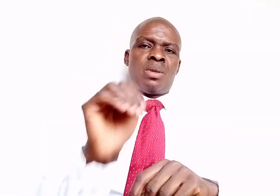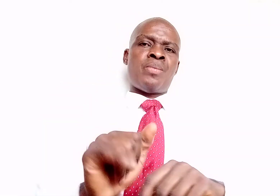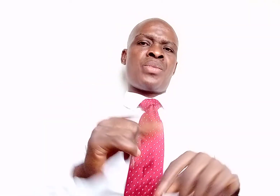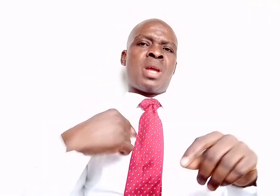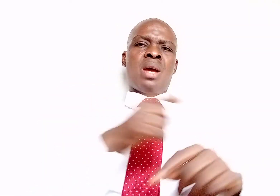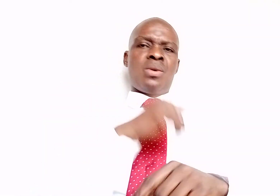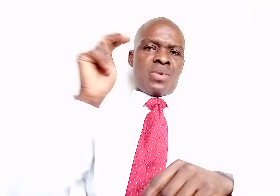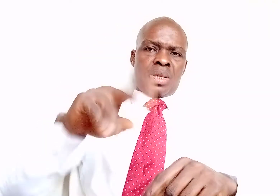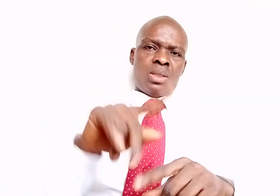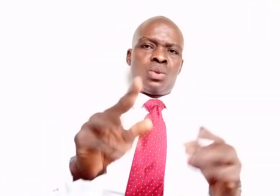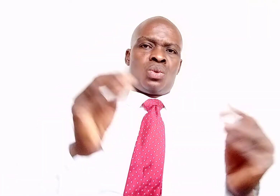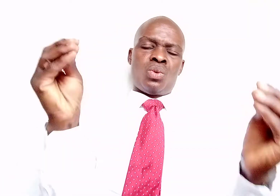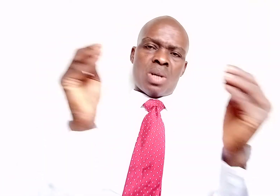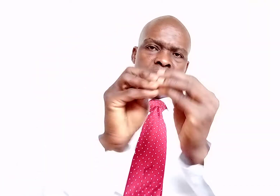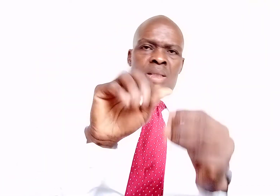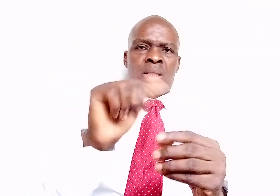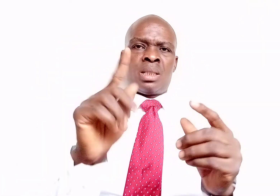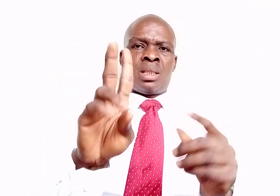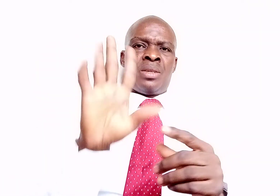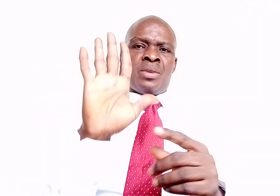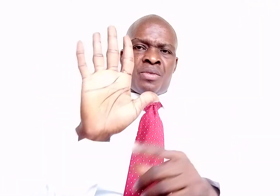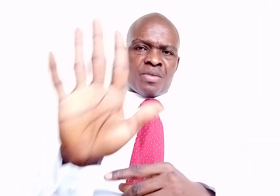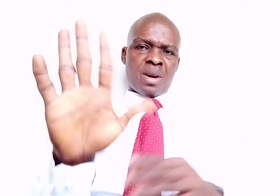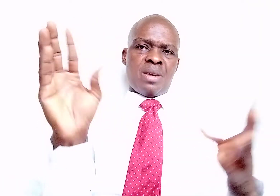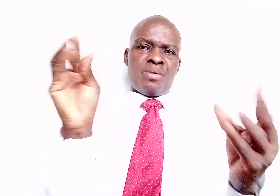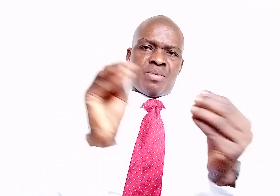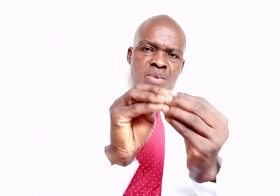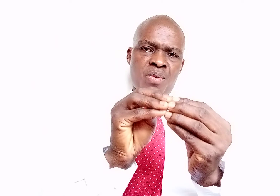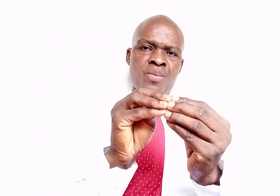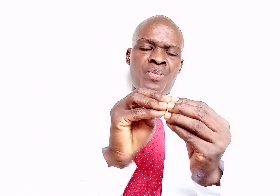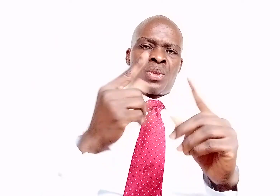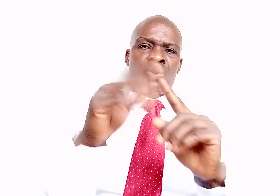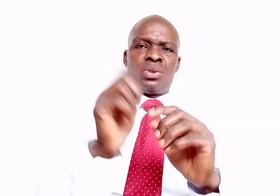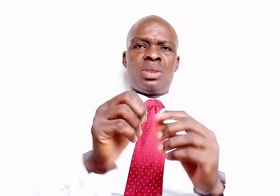you to add at least 5 more to the mentioned ones.